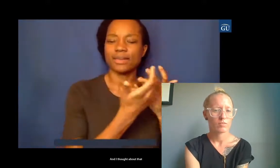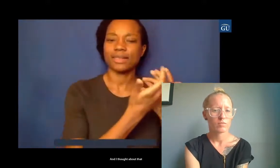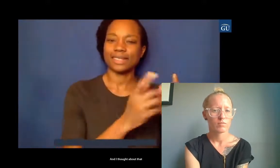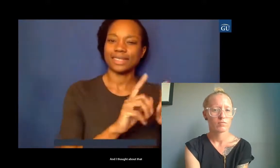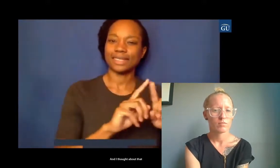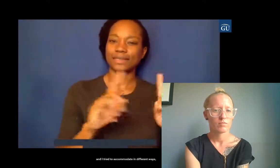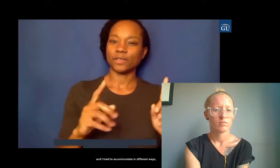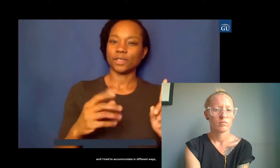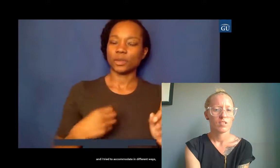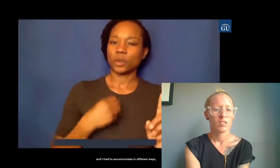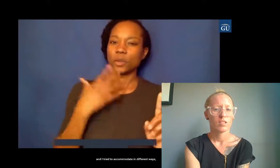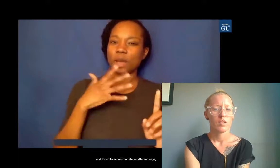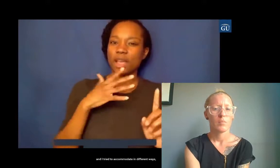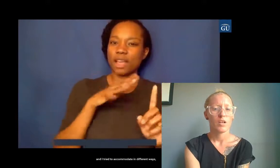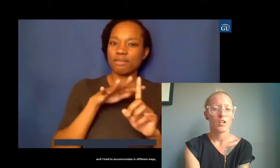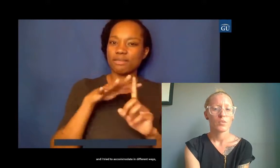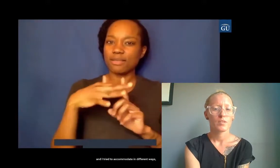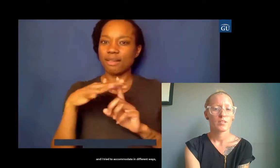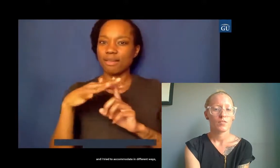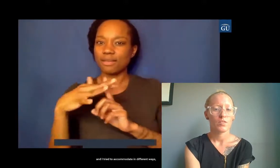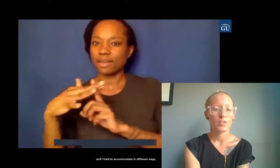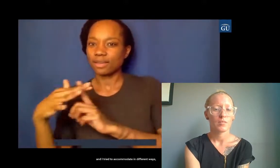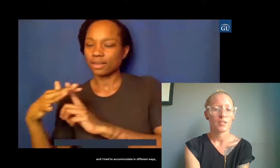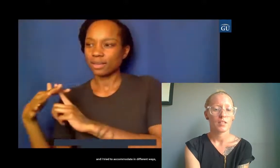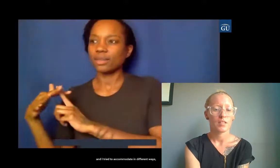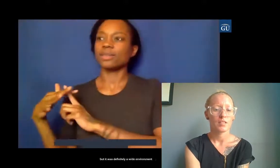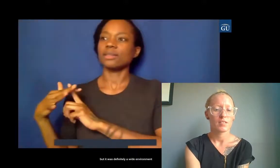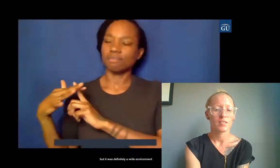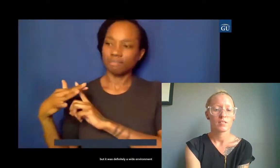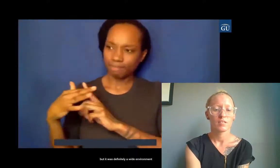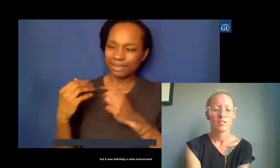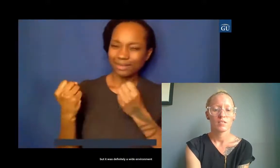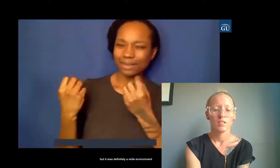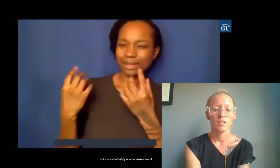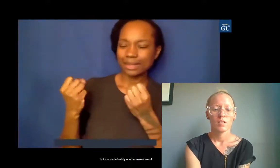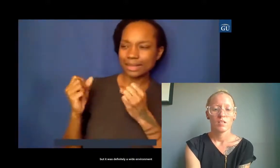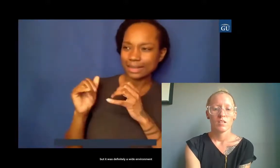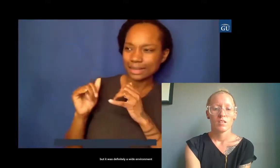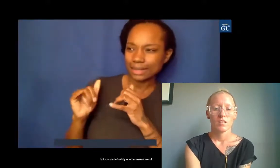language. But it also was different because